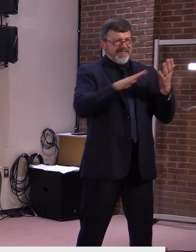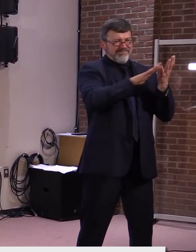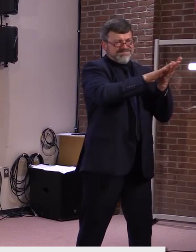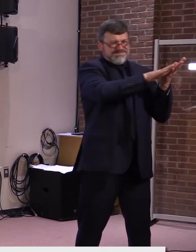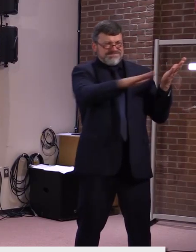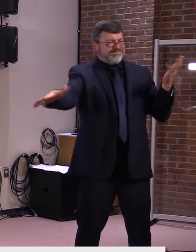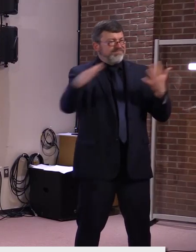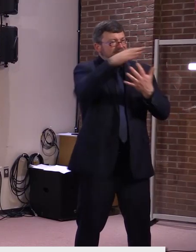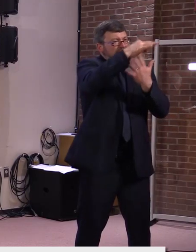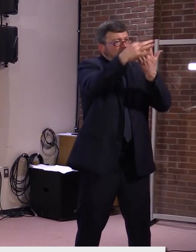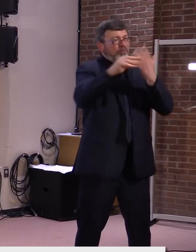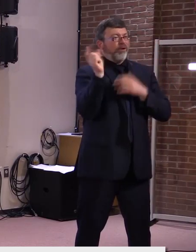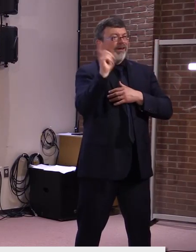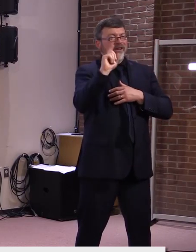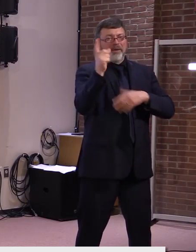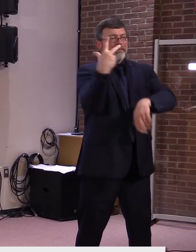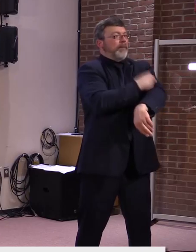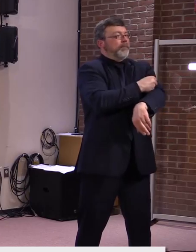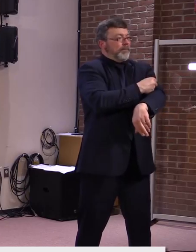You can sign up online at